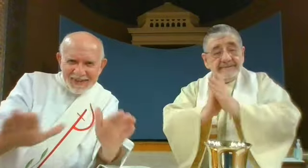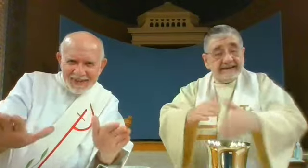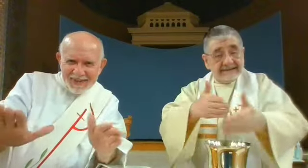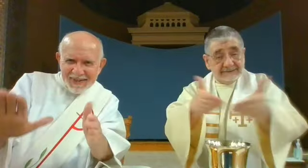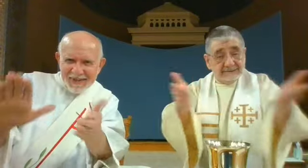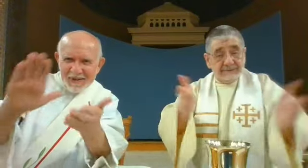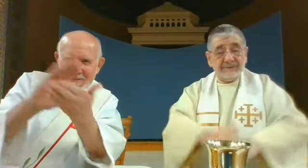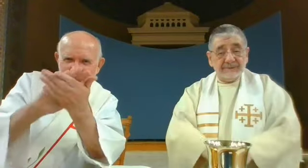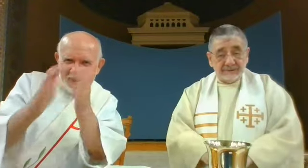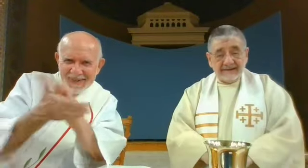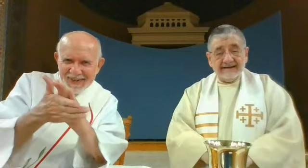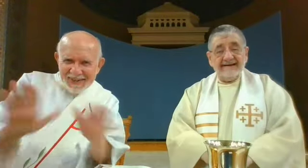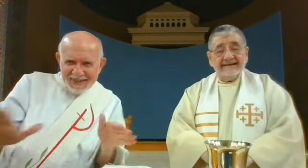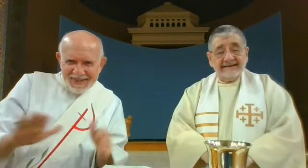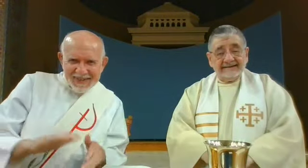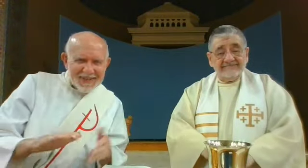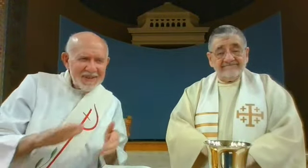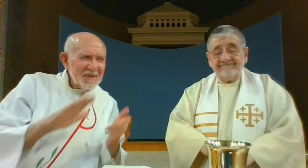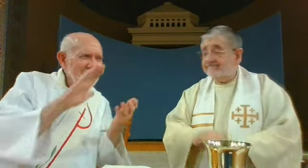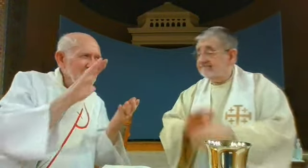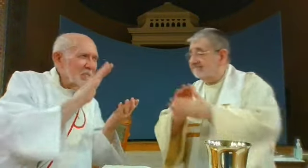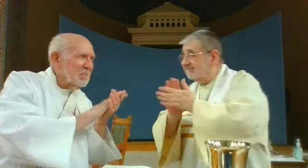Peace. Peace to you all.